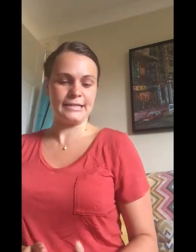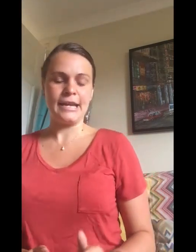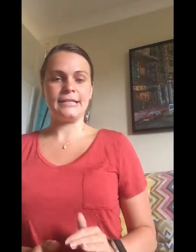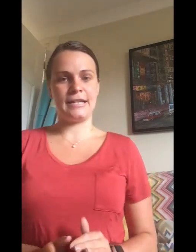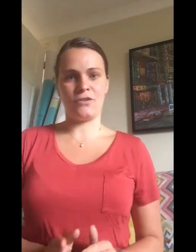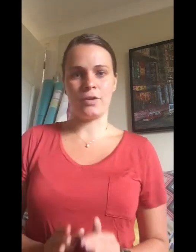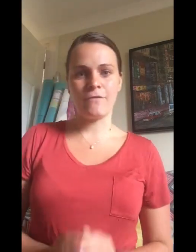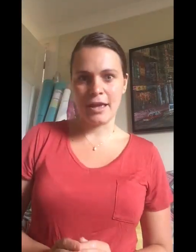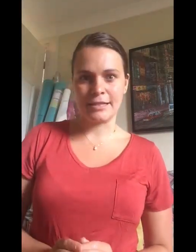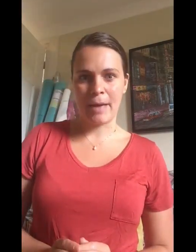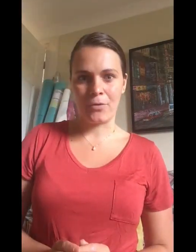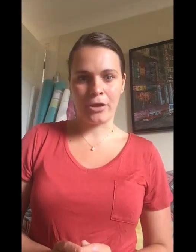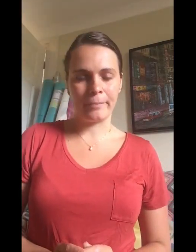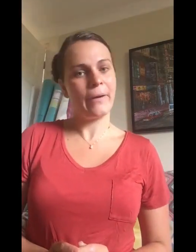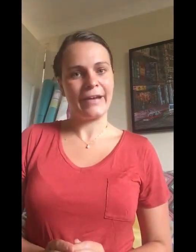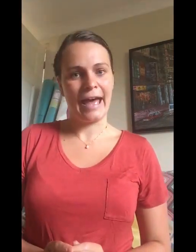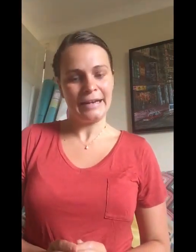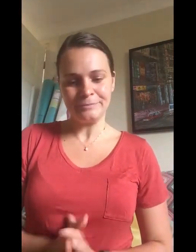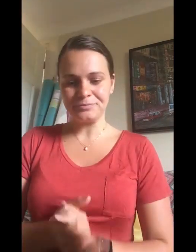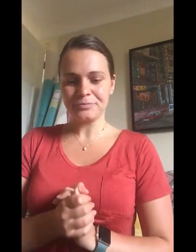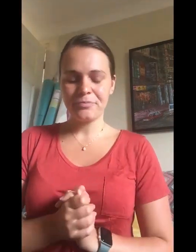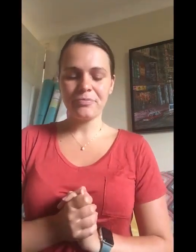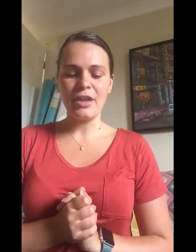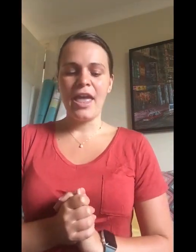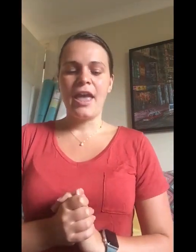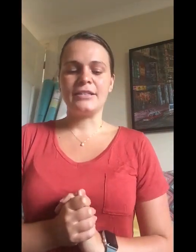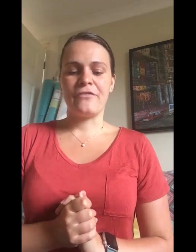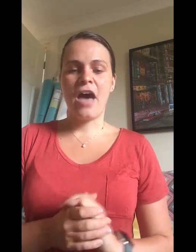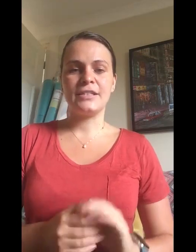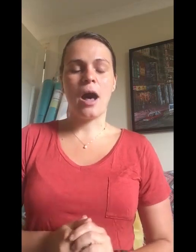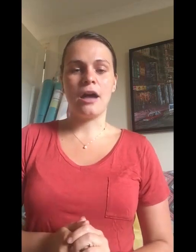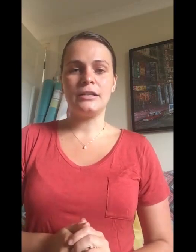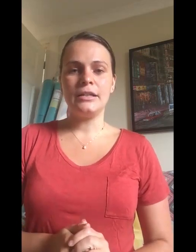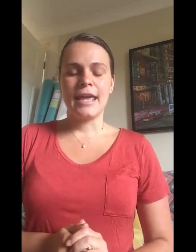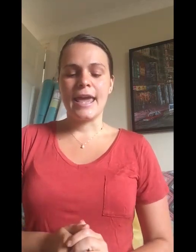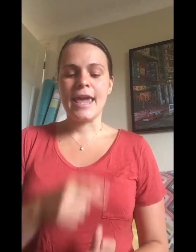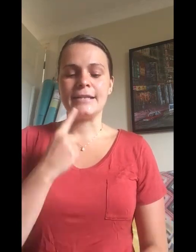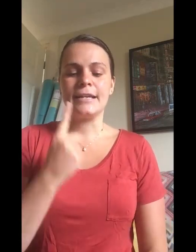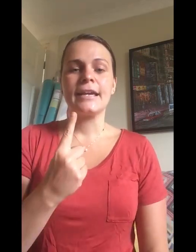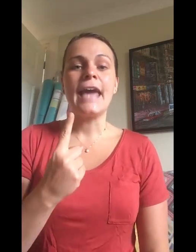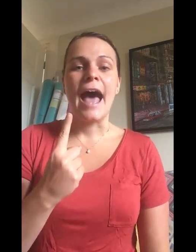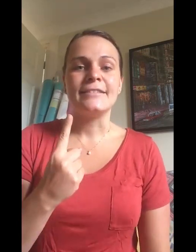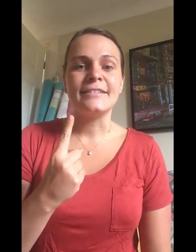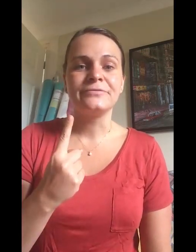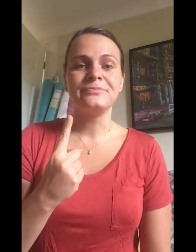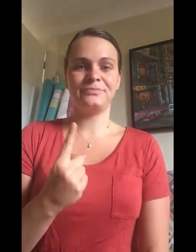to see if you can finger spell them, okay? So the first one is cat.